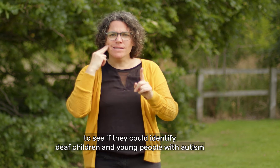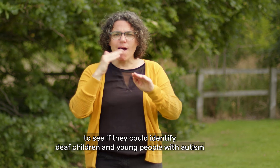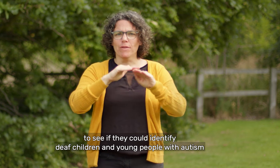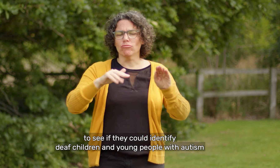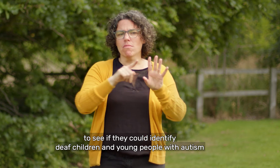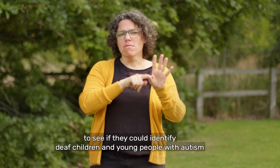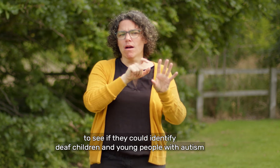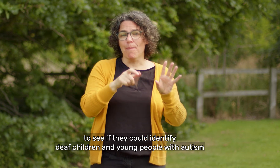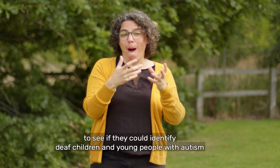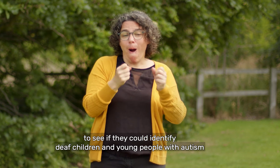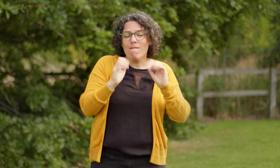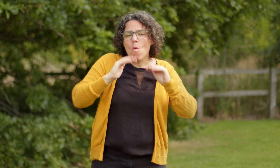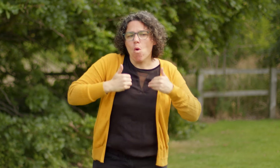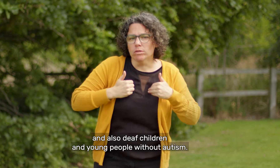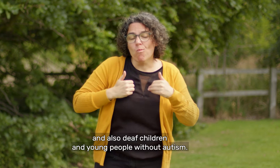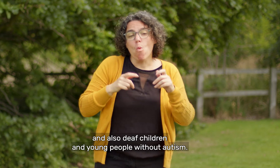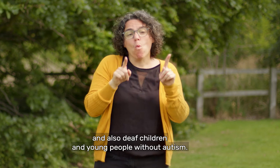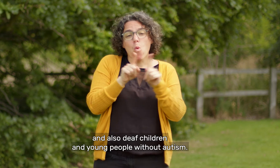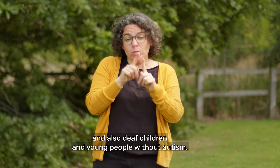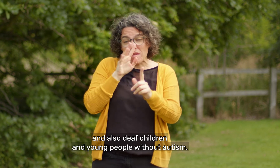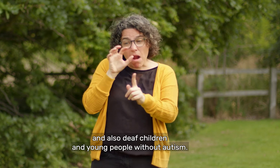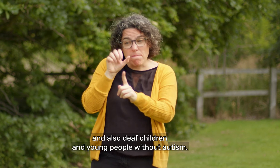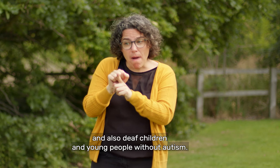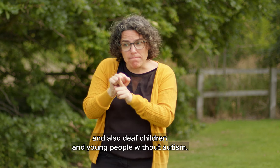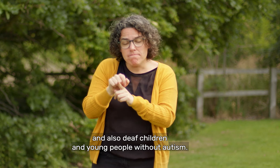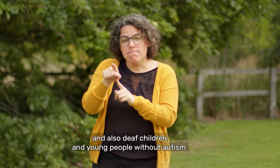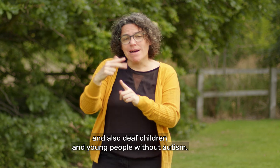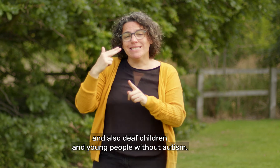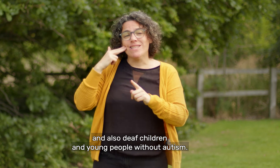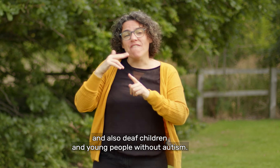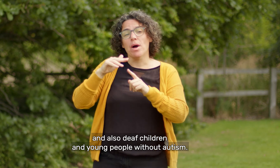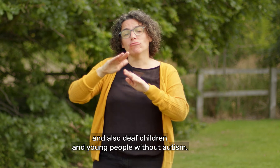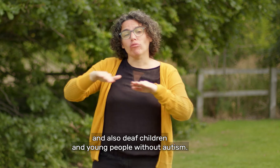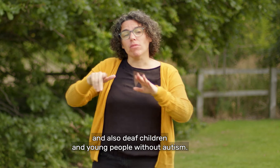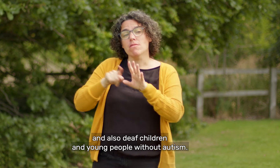with autism, and also deaf children and young people without autism.